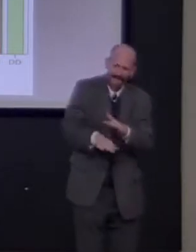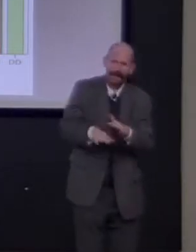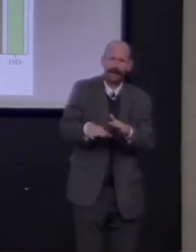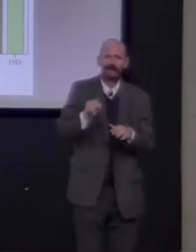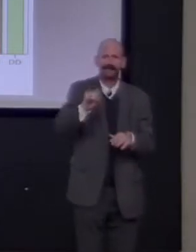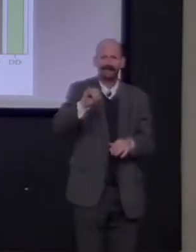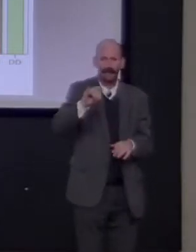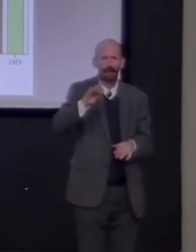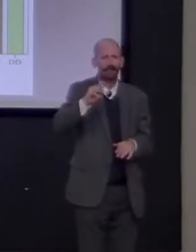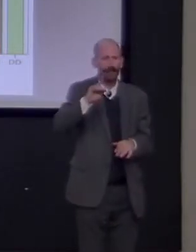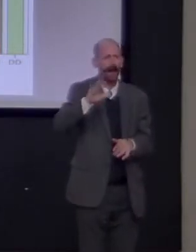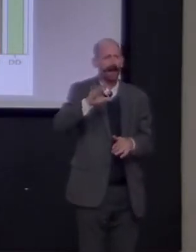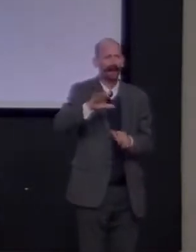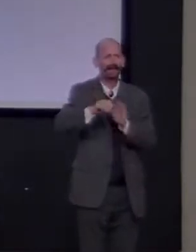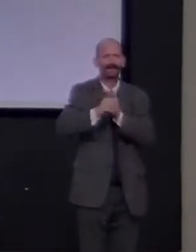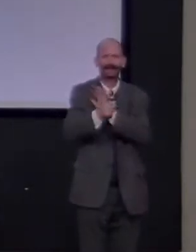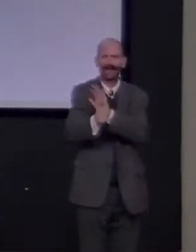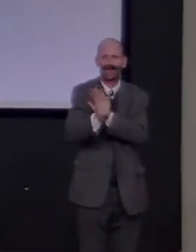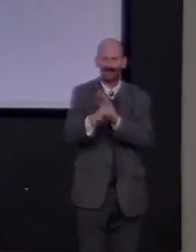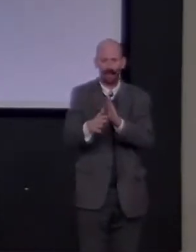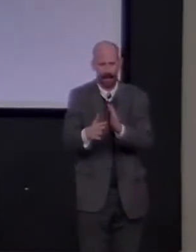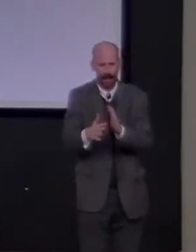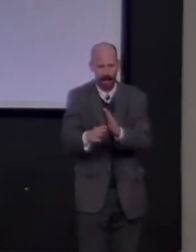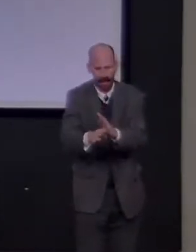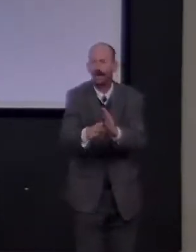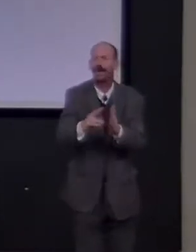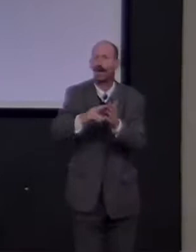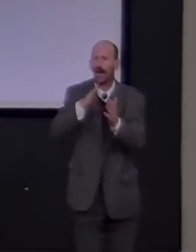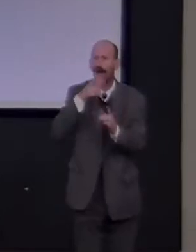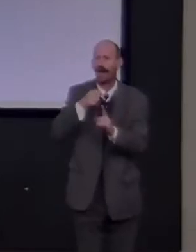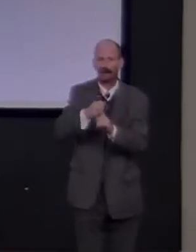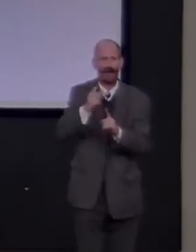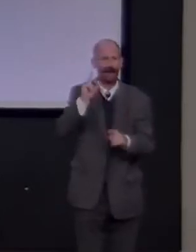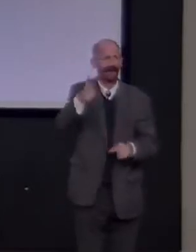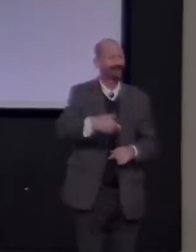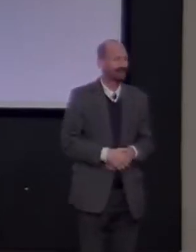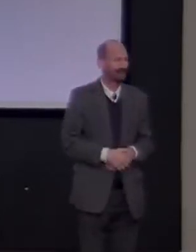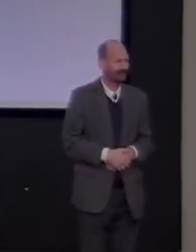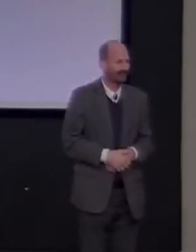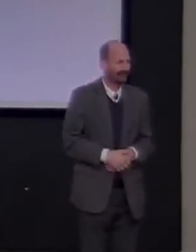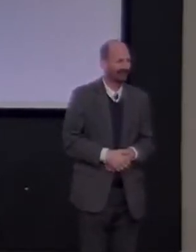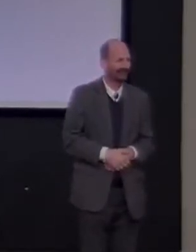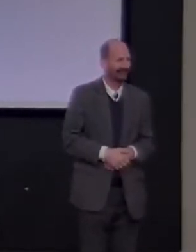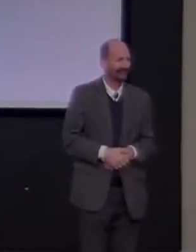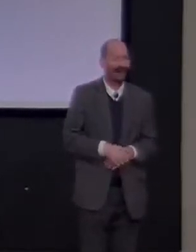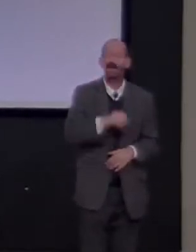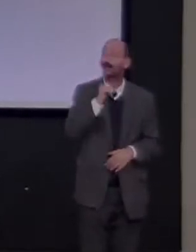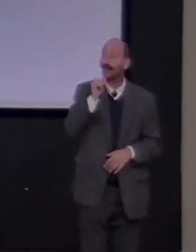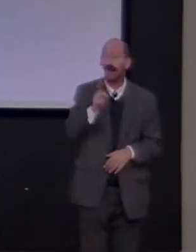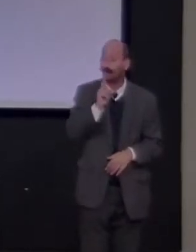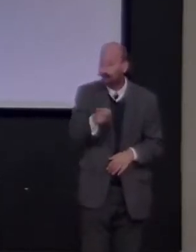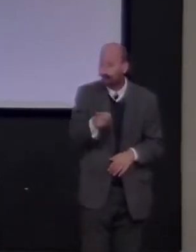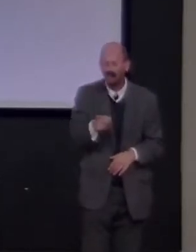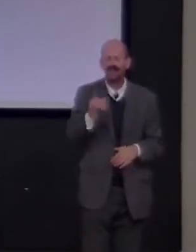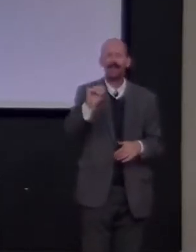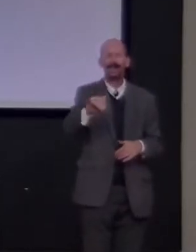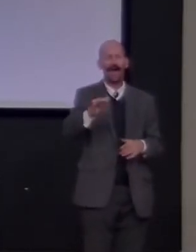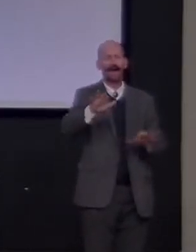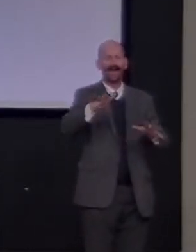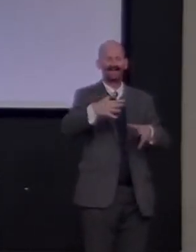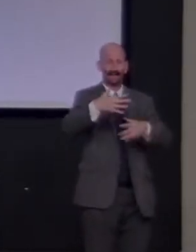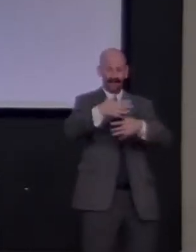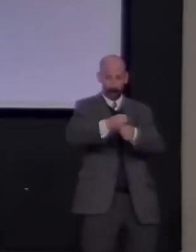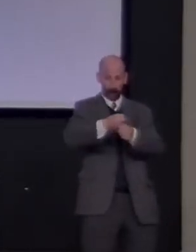is essentially developmental dyscalculia. So I just want to provide an interim summary and then move on to some